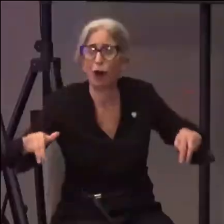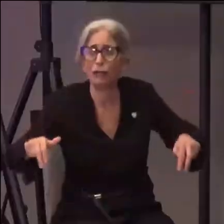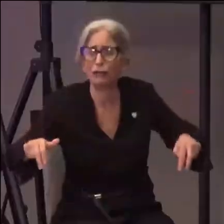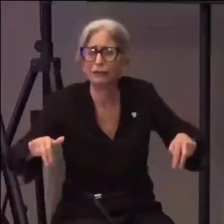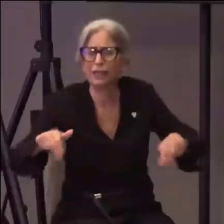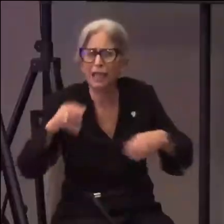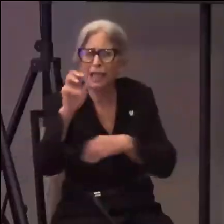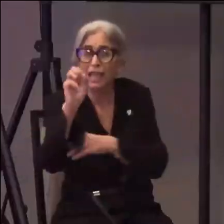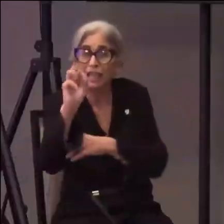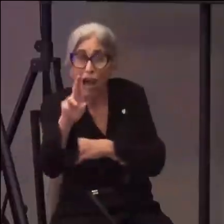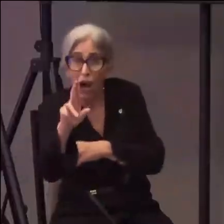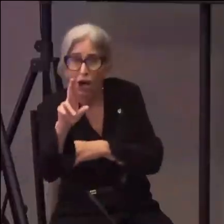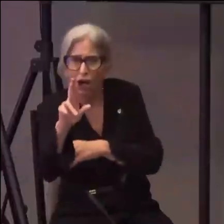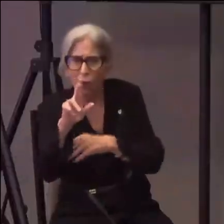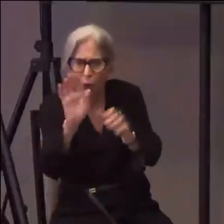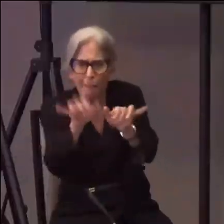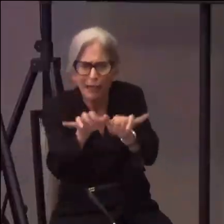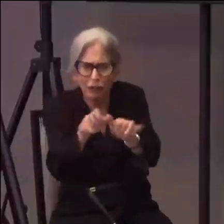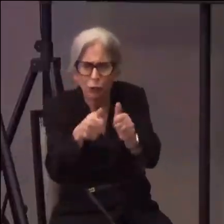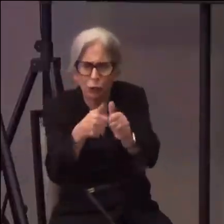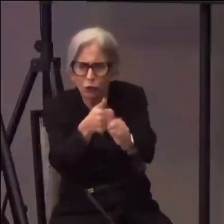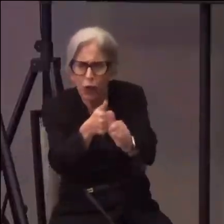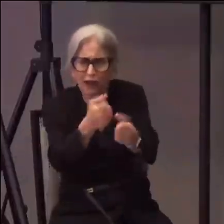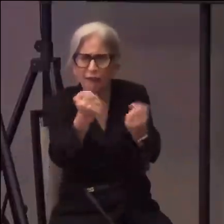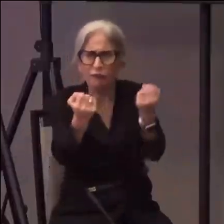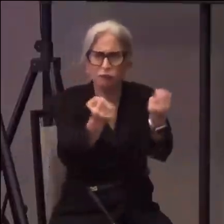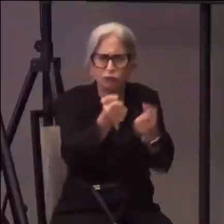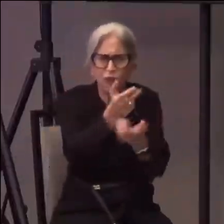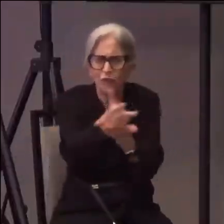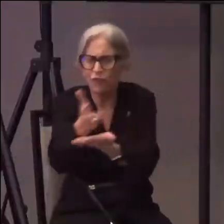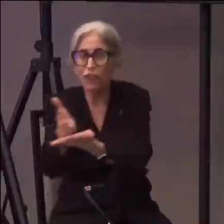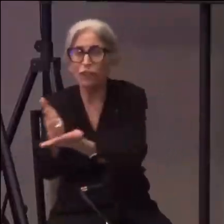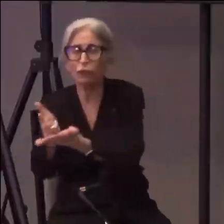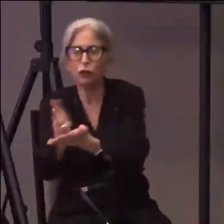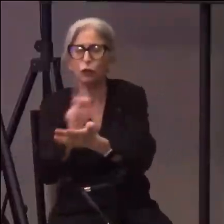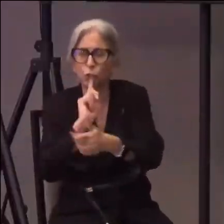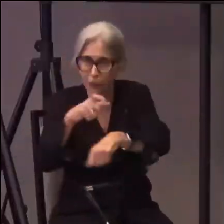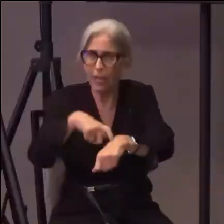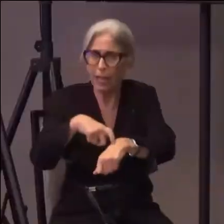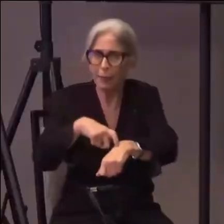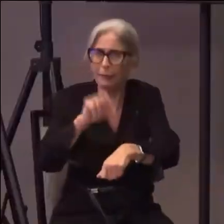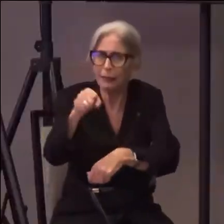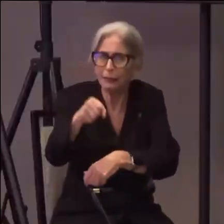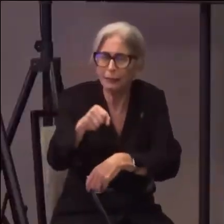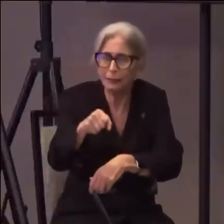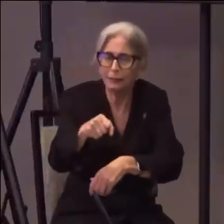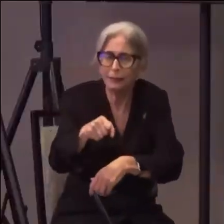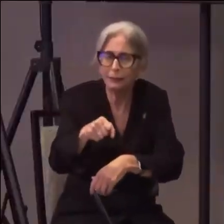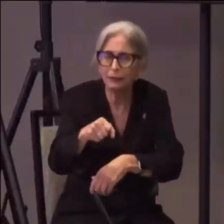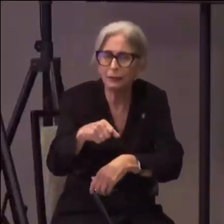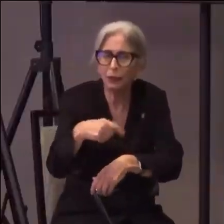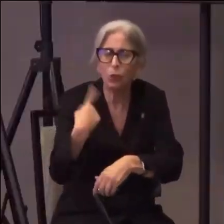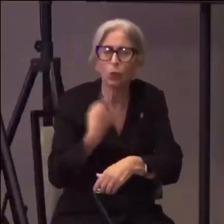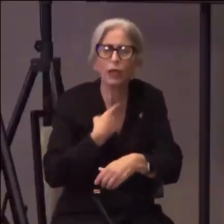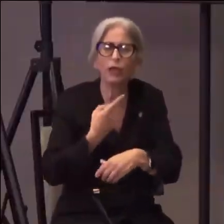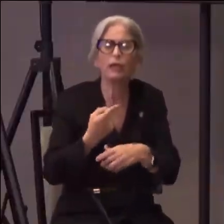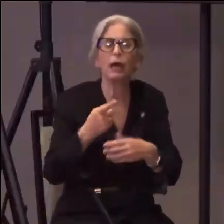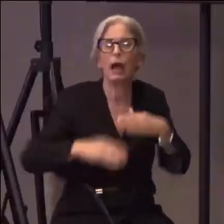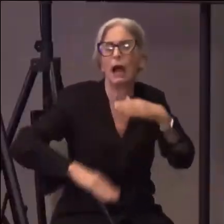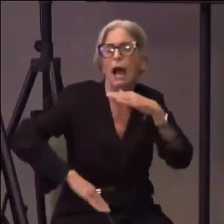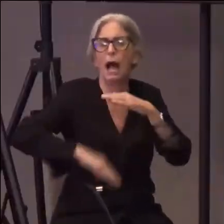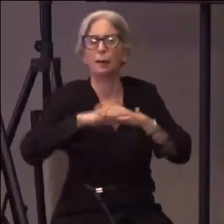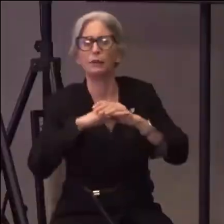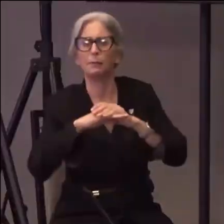the centimeter. We track vehicle counts in actual real time. We tend to optimize